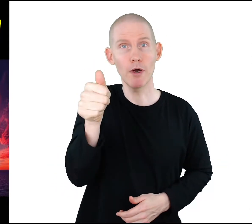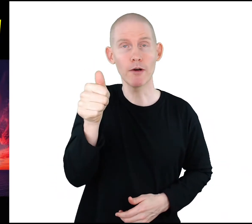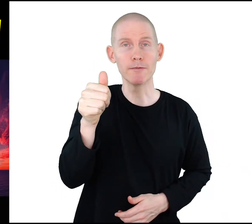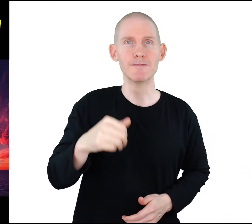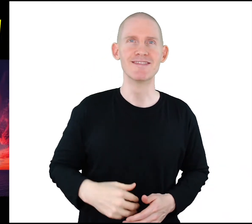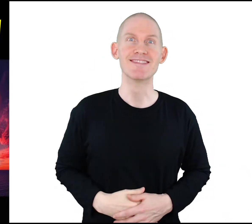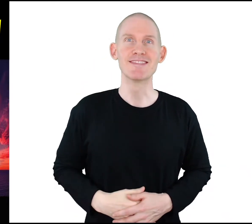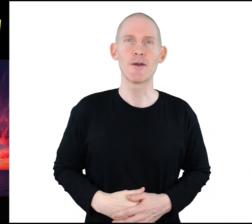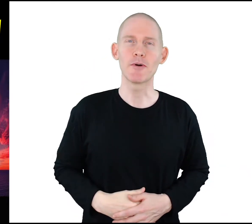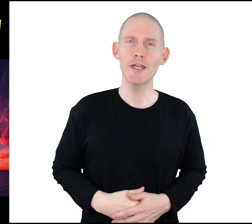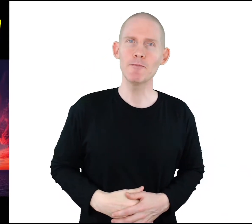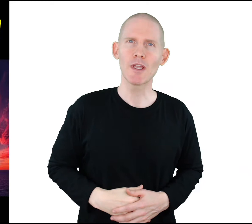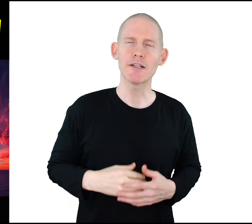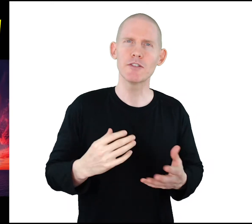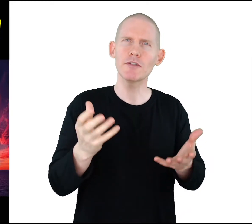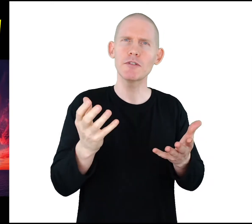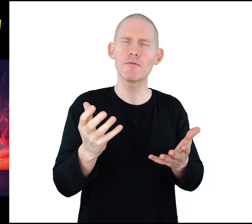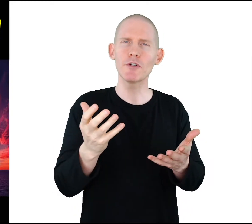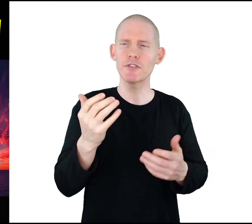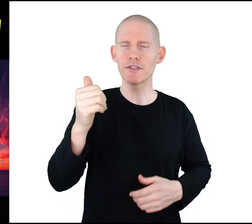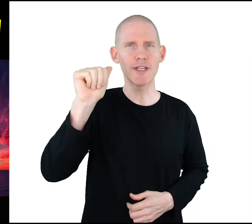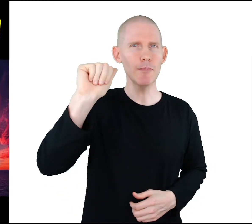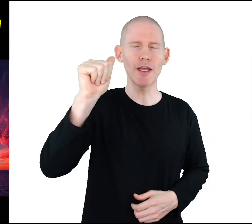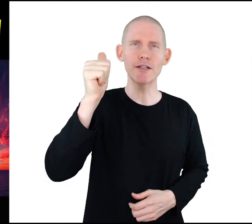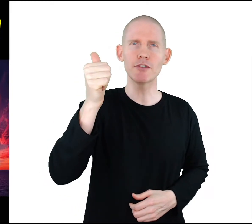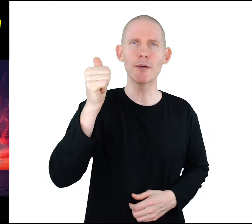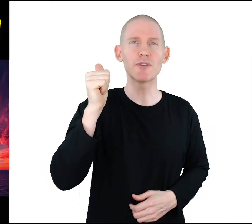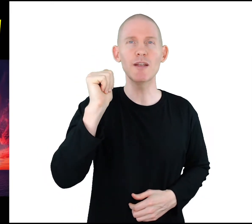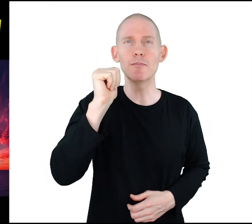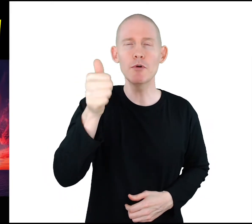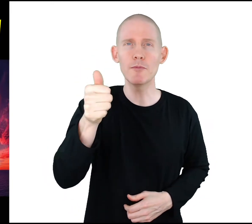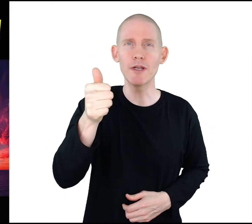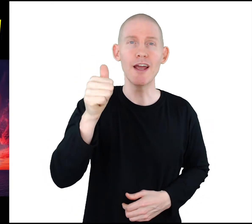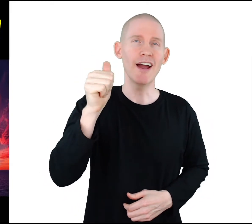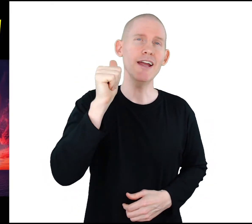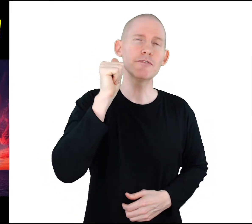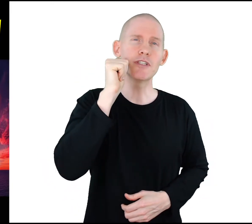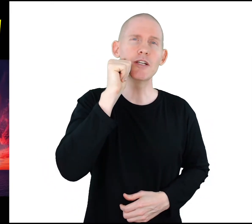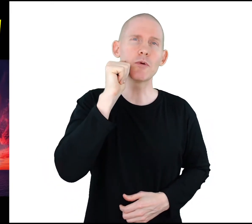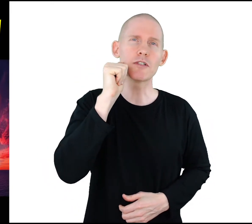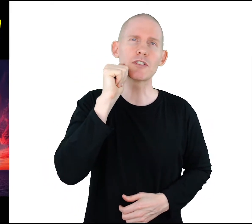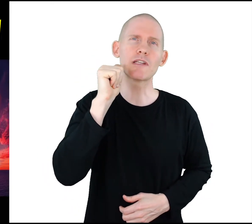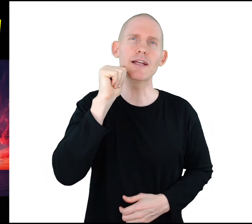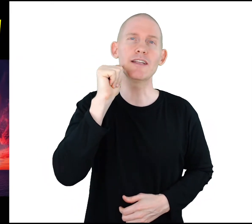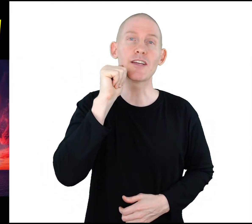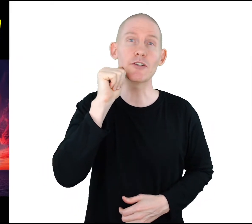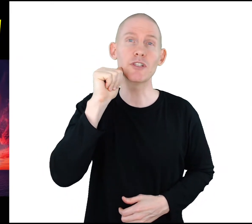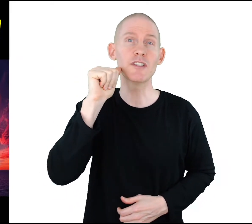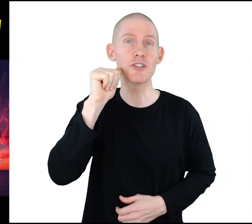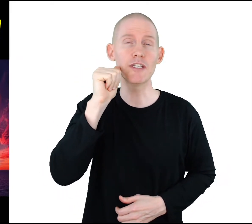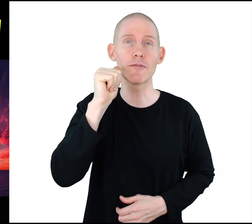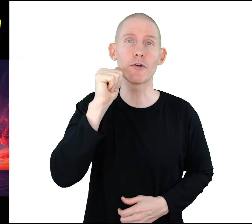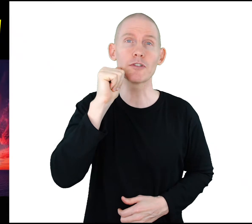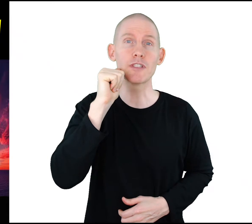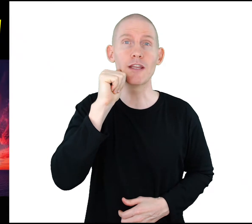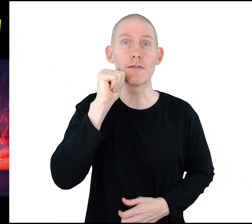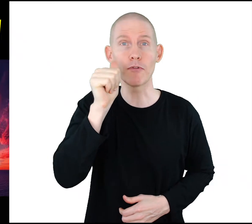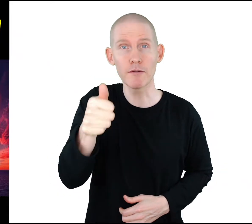Tomorrow. Okay, as an alternate version, same hand shape, same movement. I have seen it where it's just lightly touching the cheek at first and then they flick